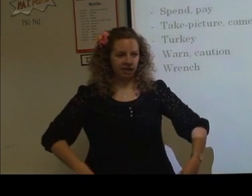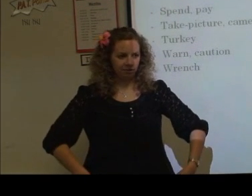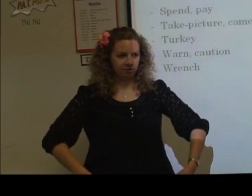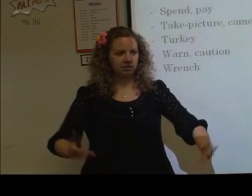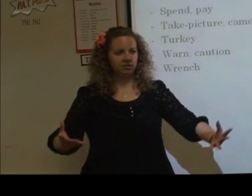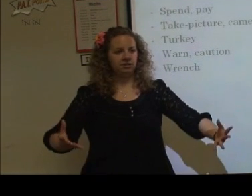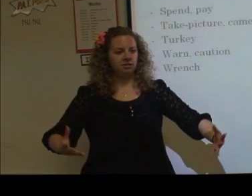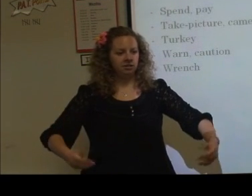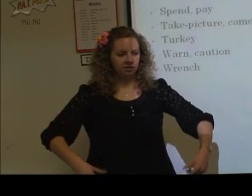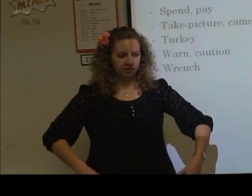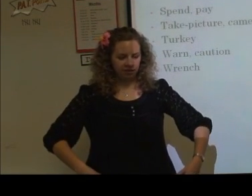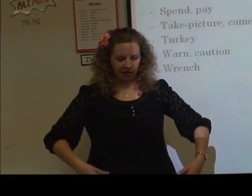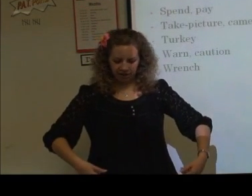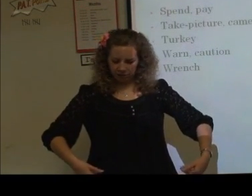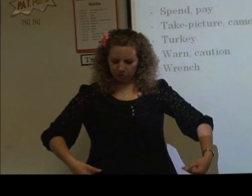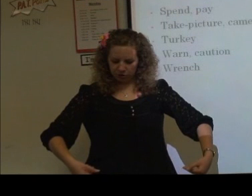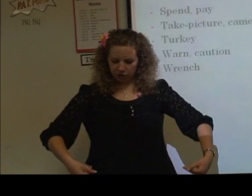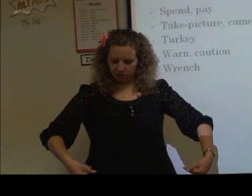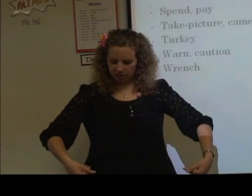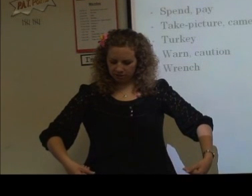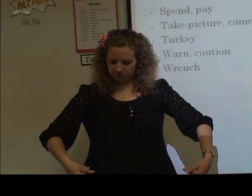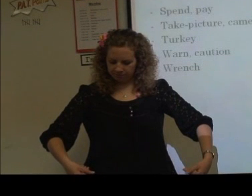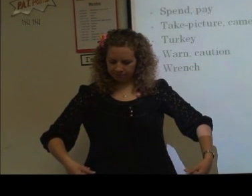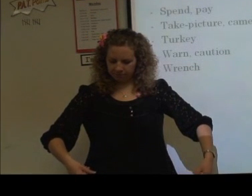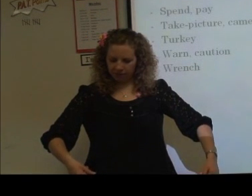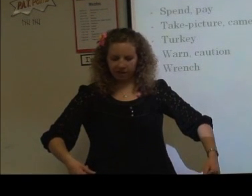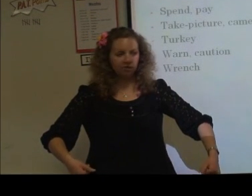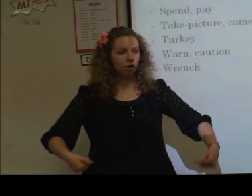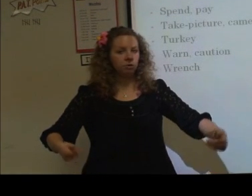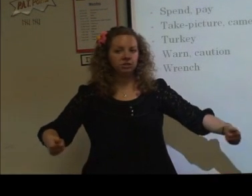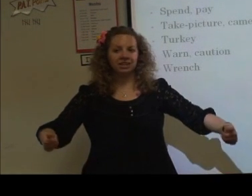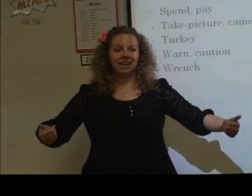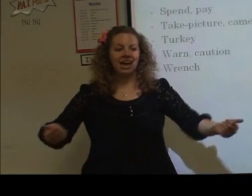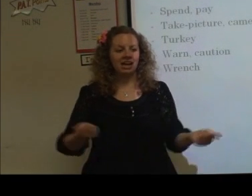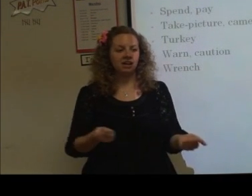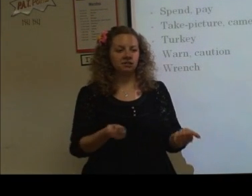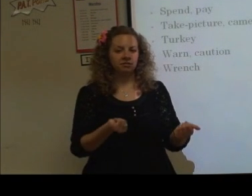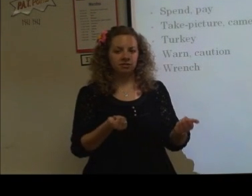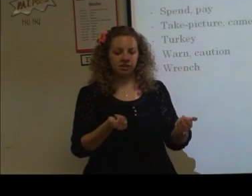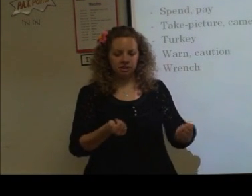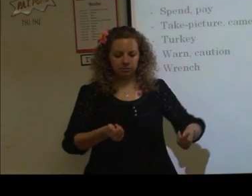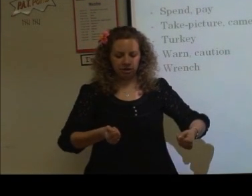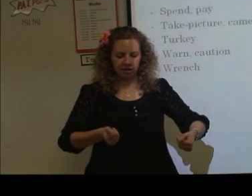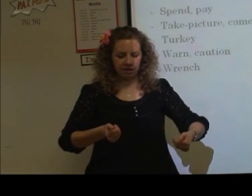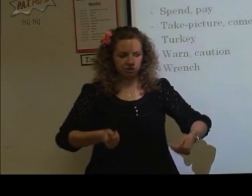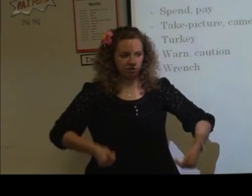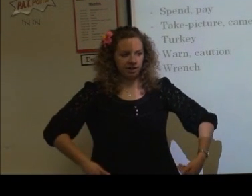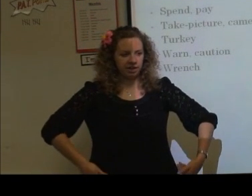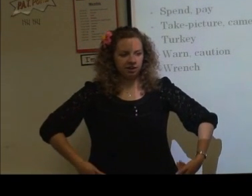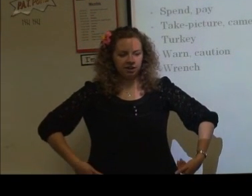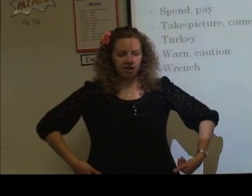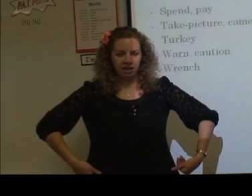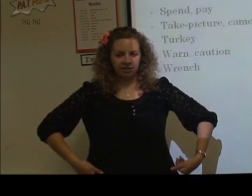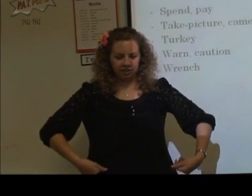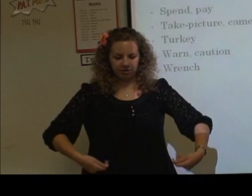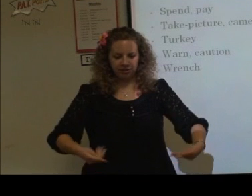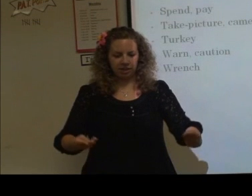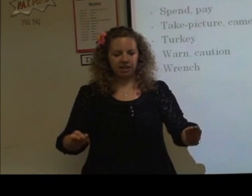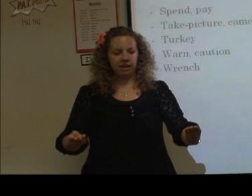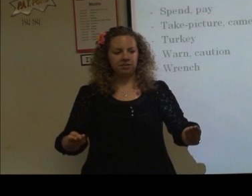out. Yeah, so it starts kind of almost like an A, is where your hands are right here, and then sliding out